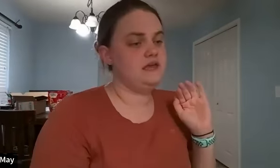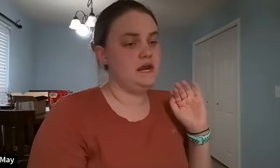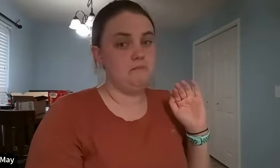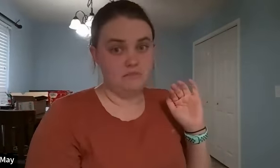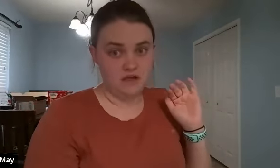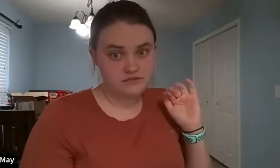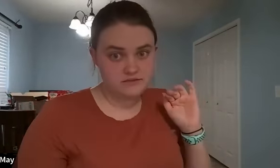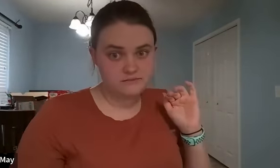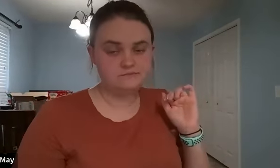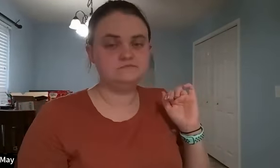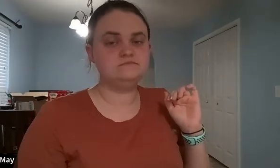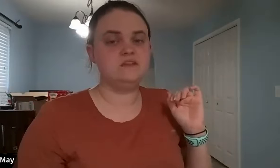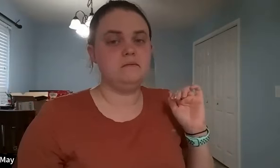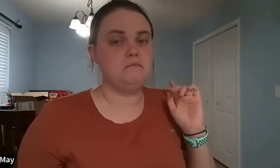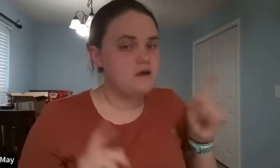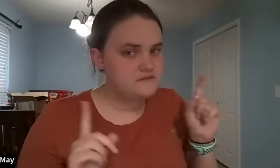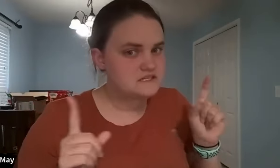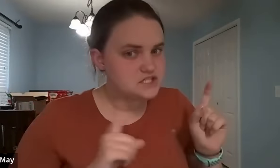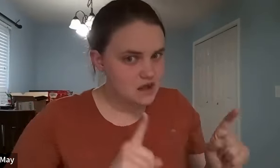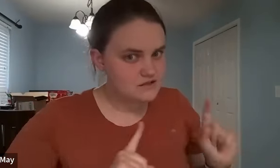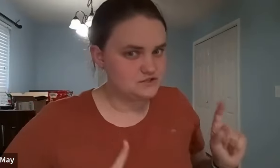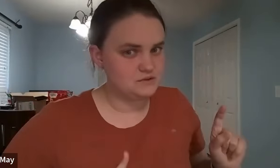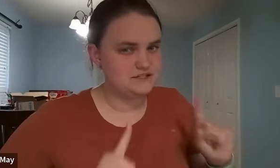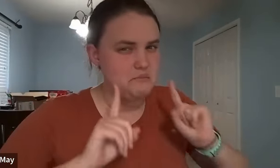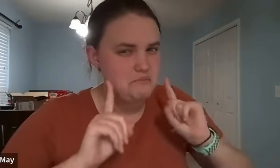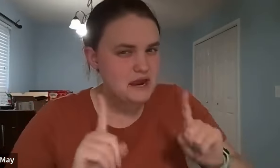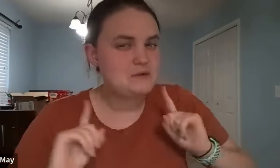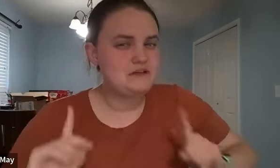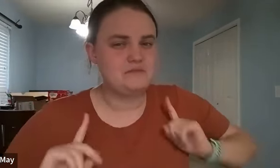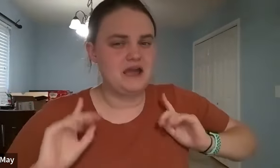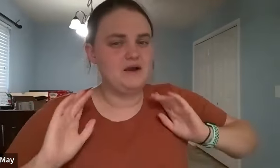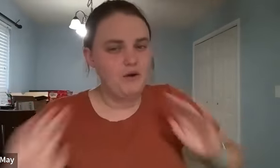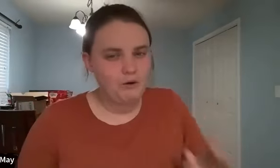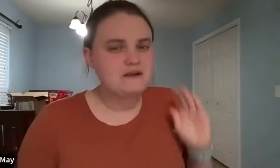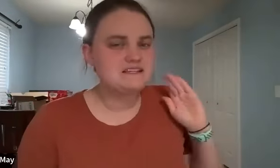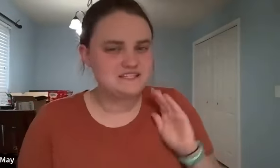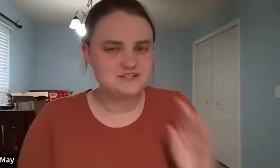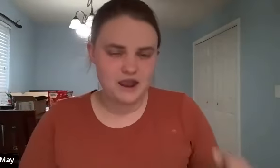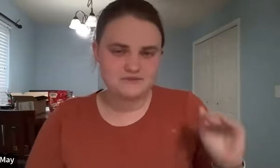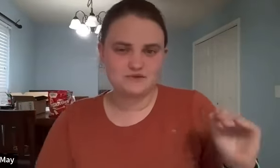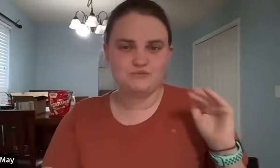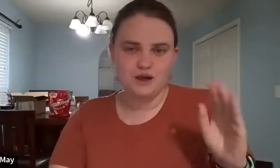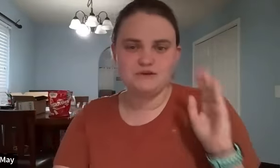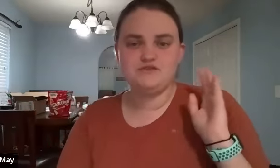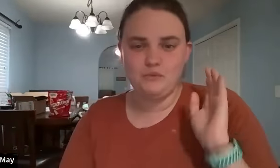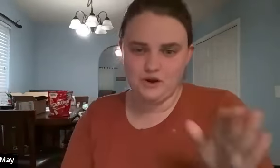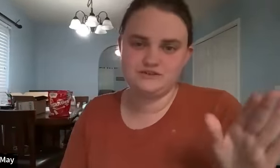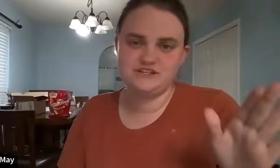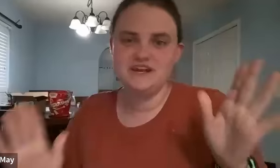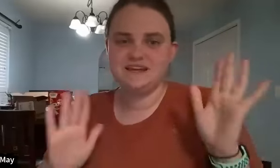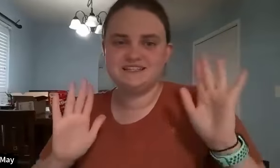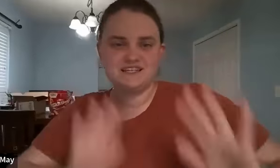Then month. Month is a challenge one, so bear with me. I always describe this one probably the worst because it's kind